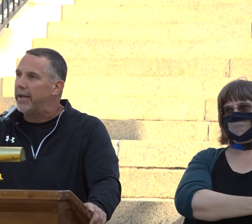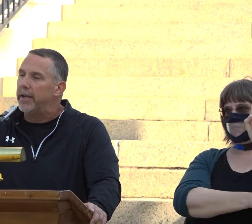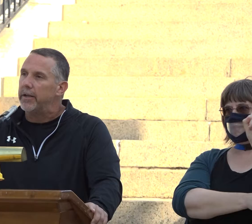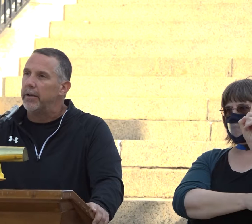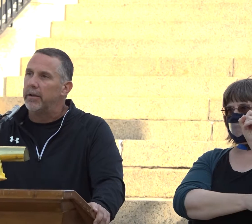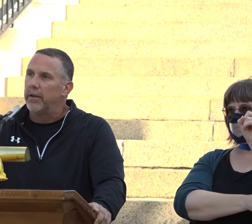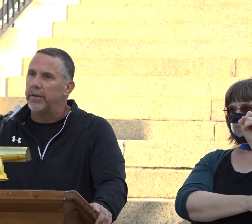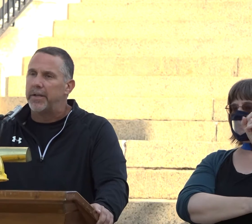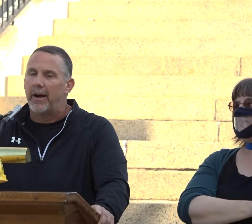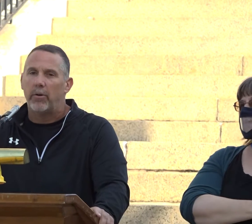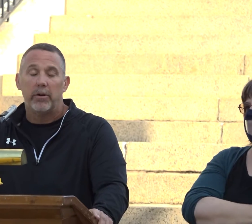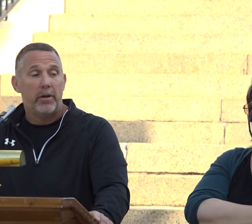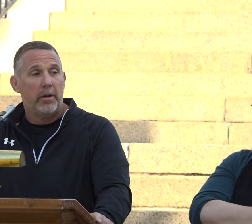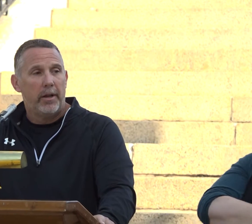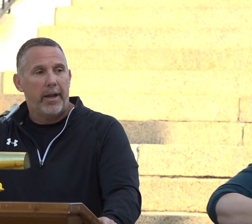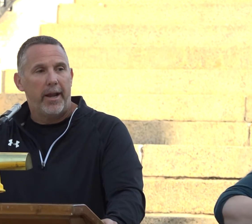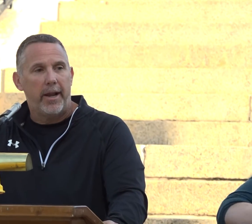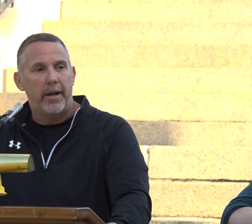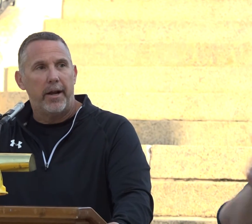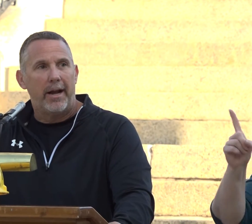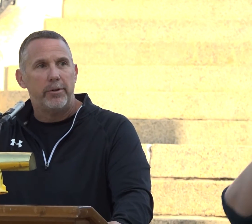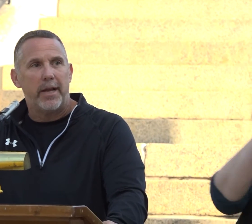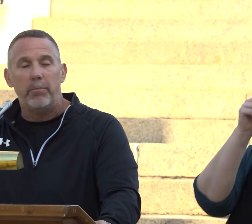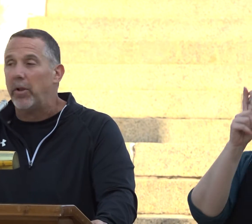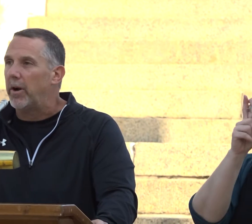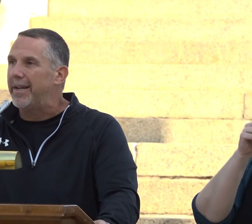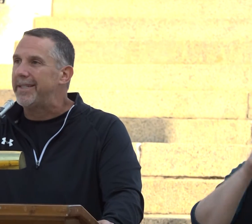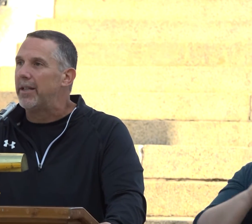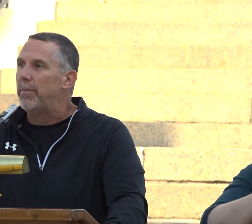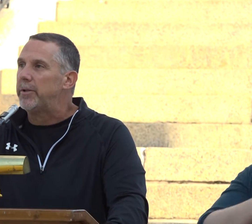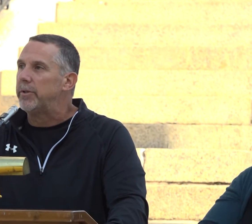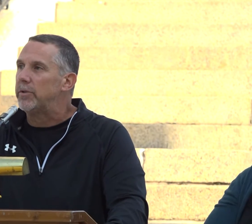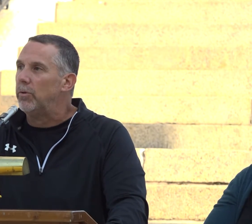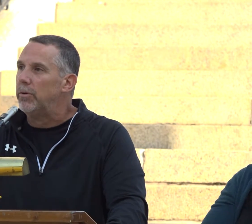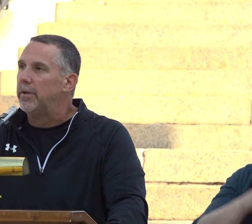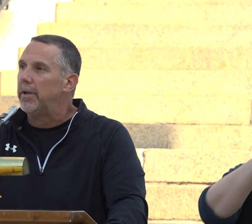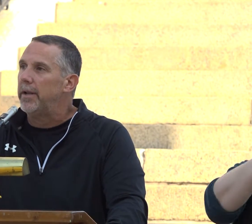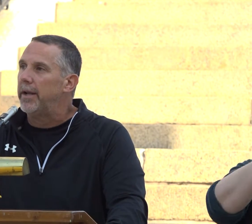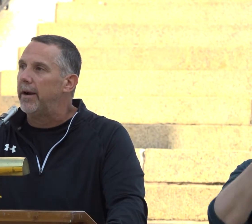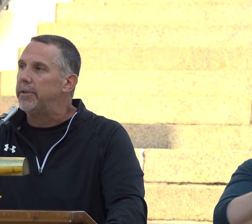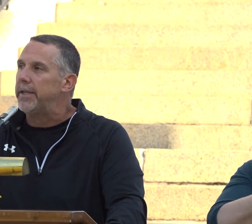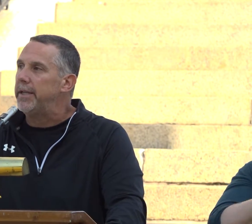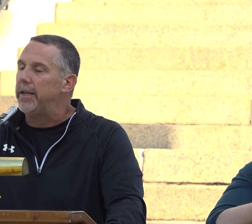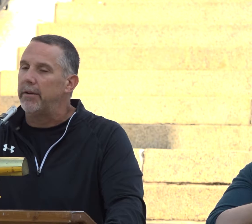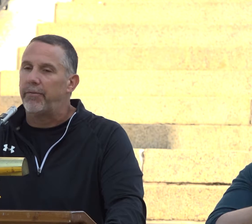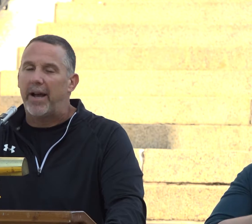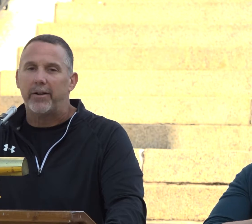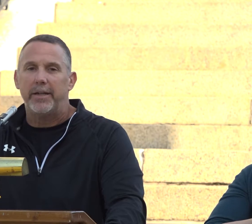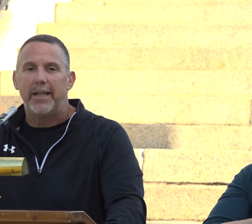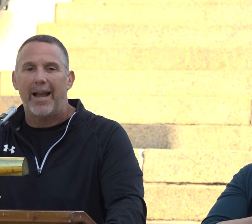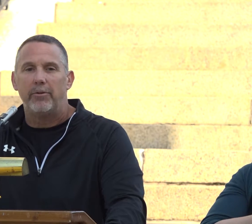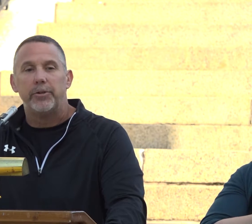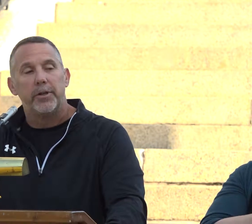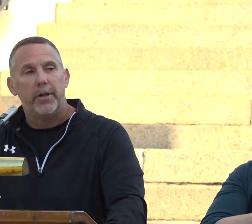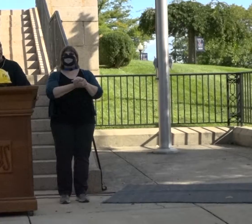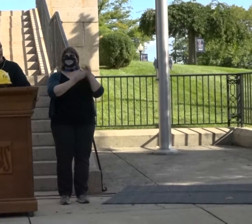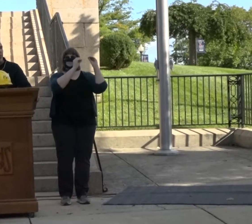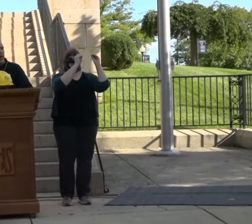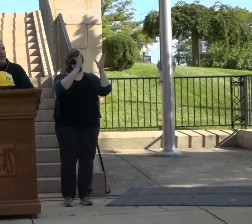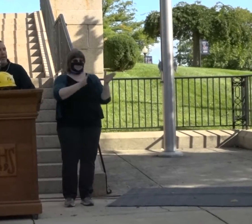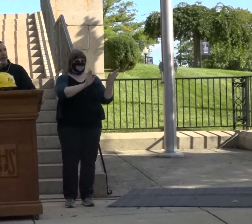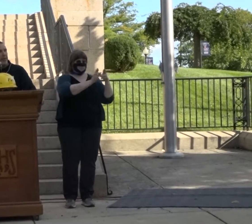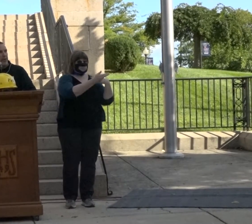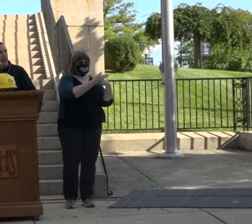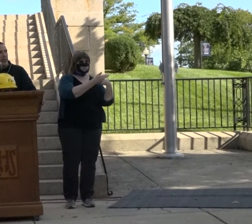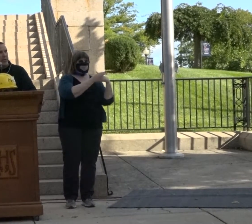the plane hitting the tower. And I was at Miller Heights Elementary School, and I was in the faculty lounge